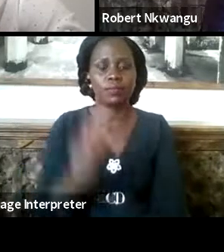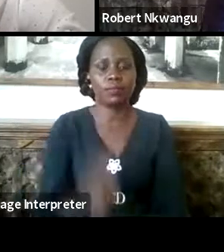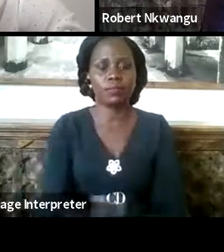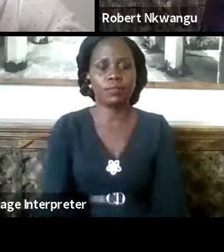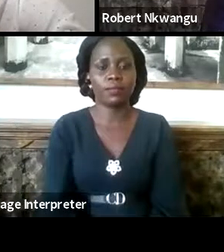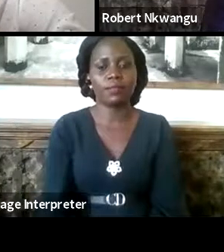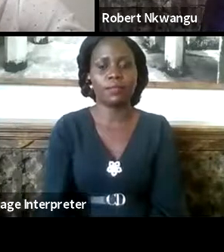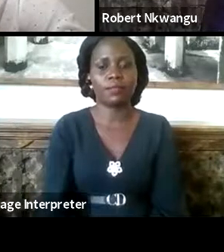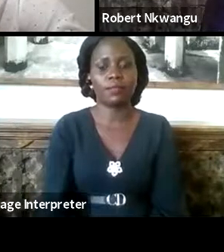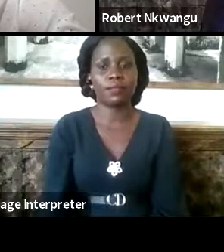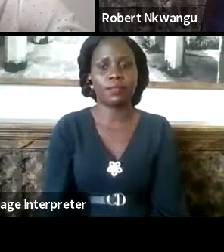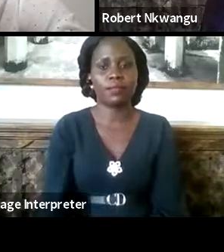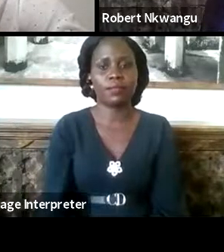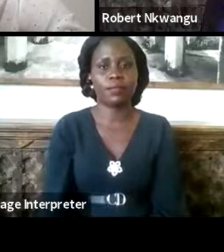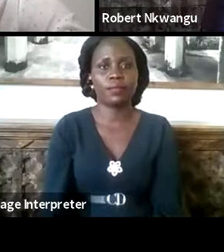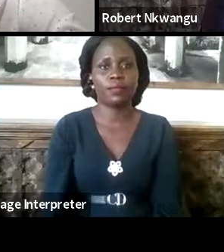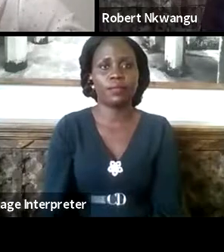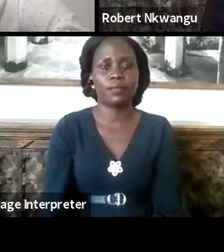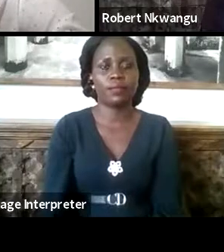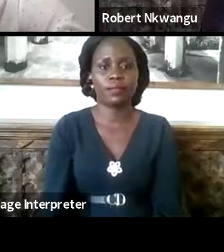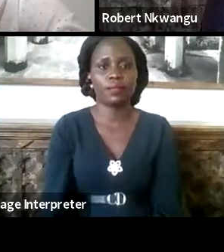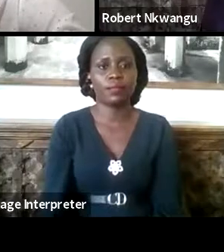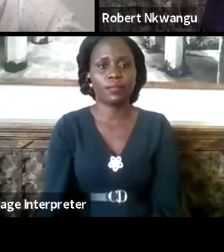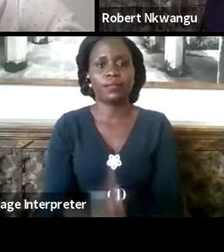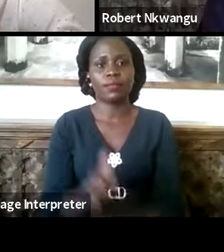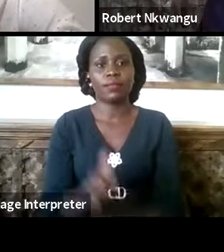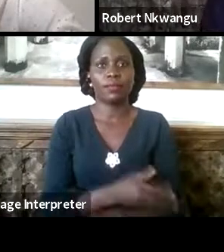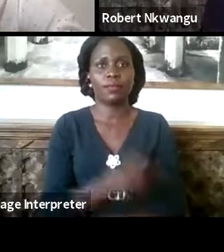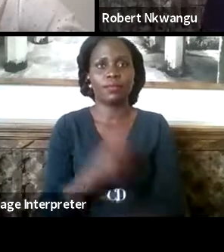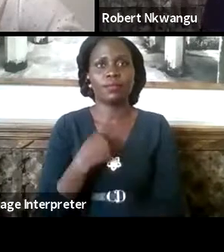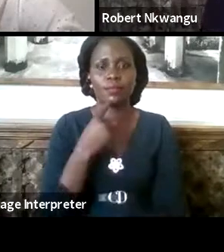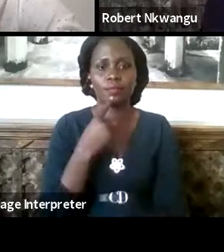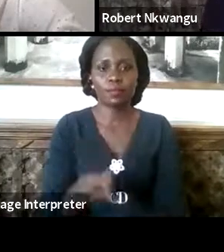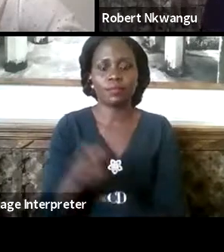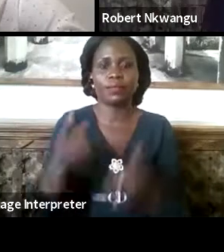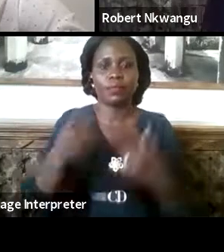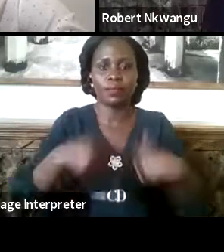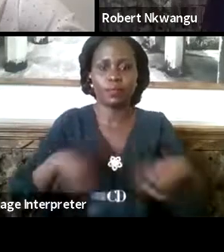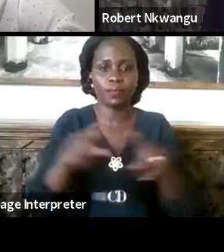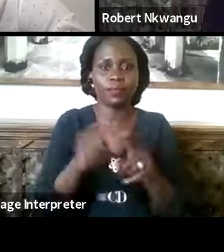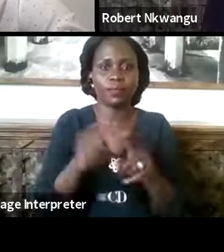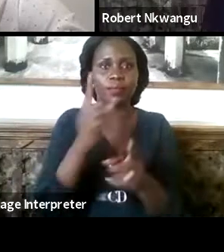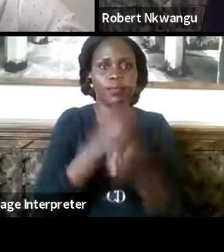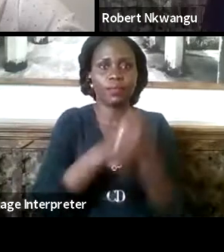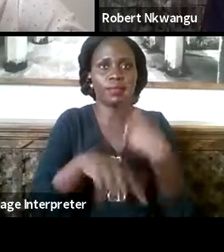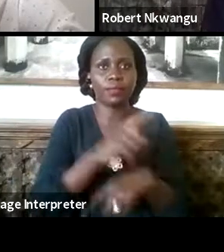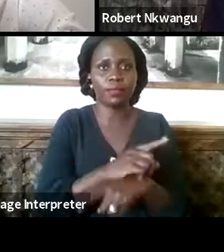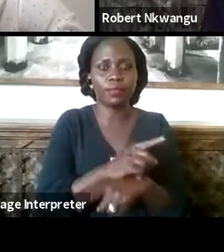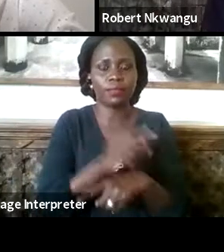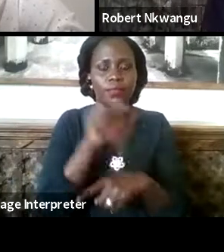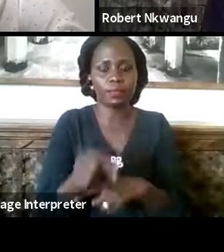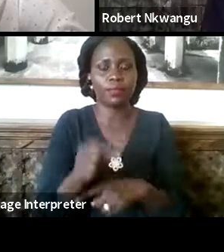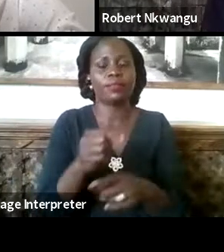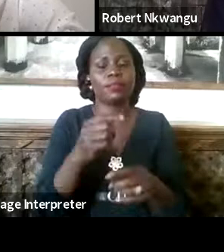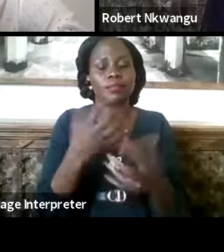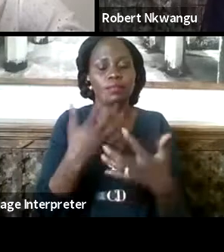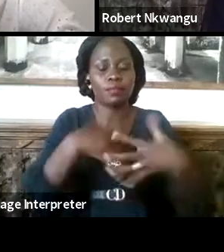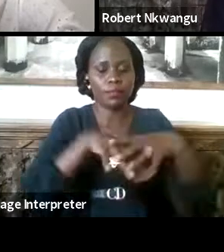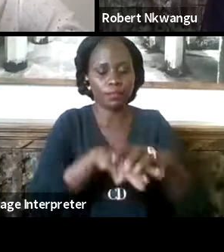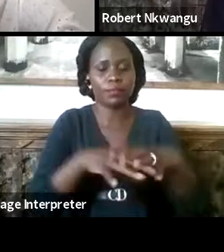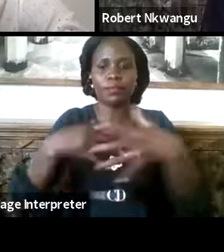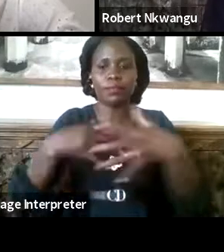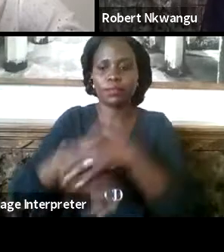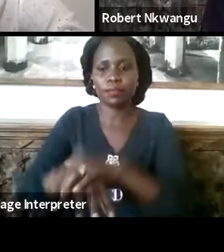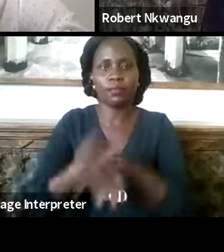Yeah, as I already informed you that we are taking disability as a cross-cutting issue. And I already informed